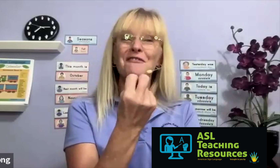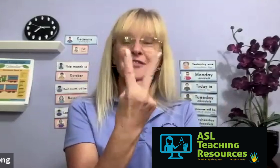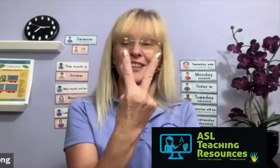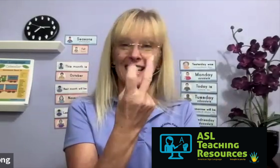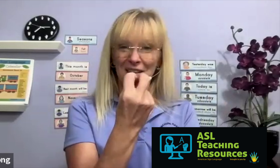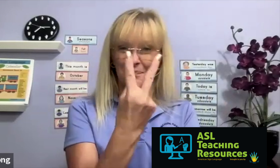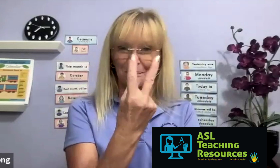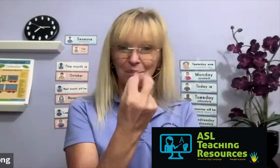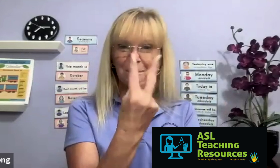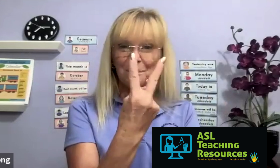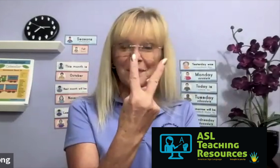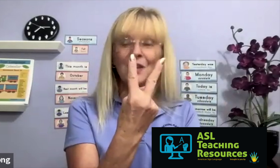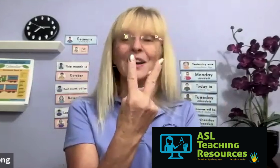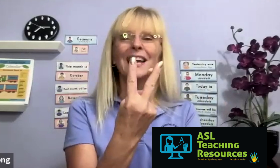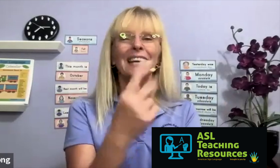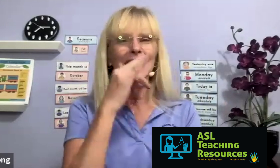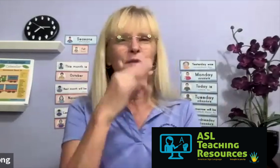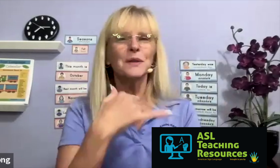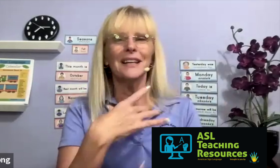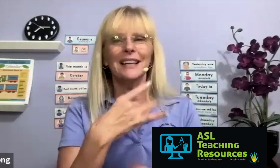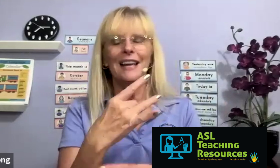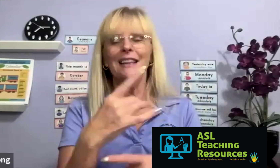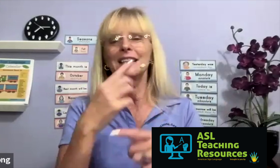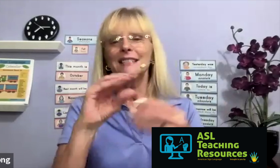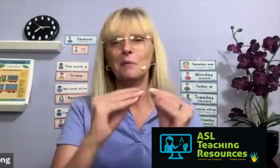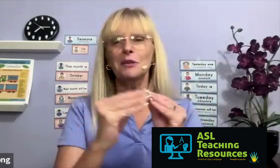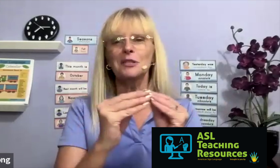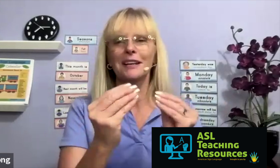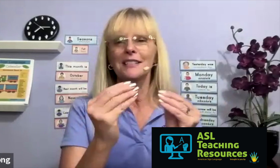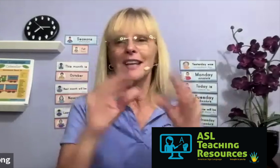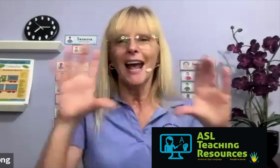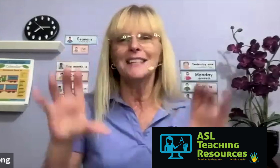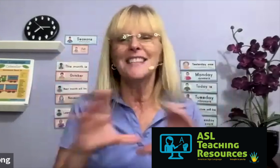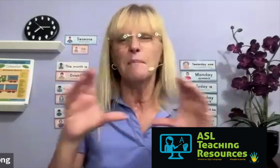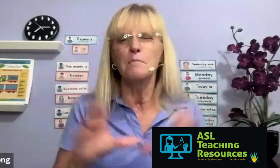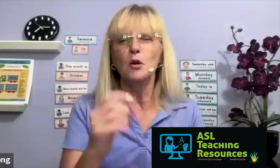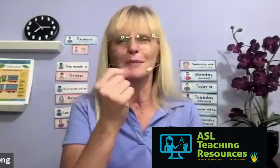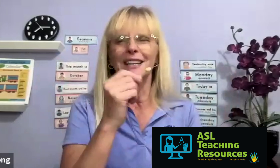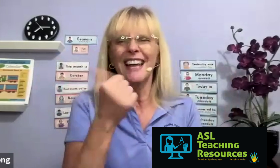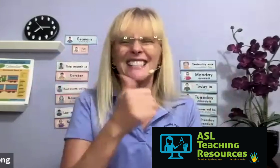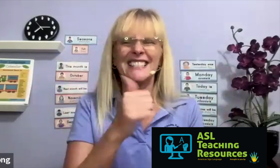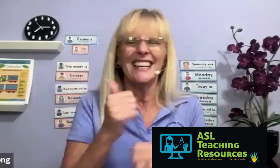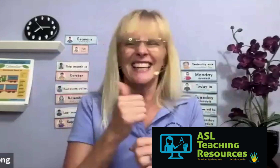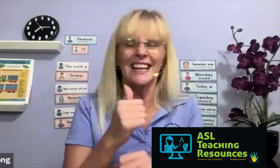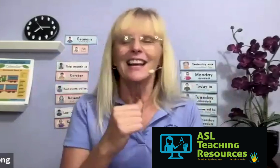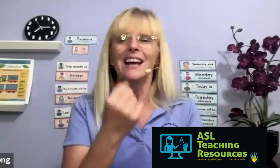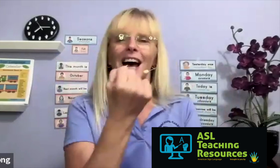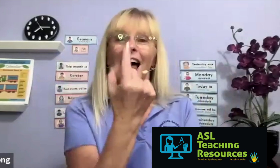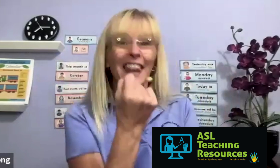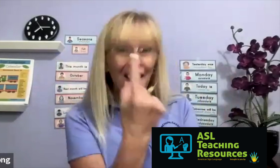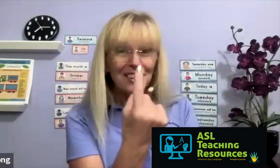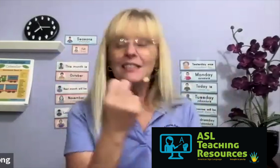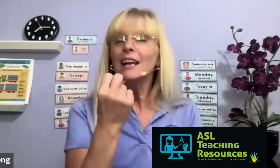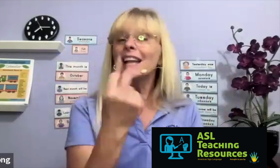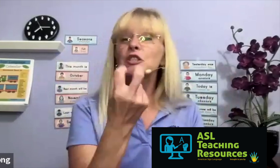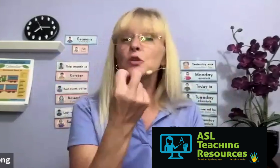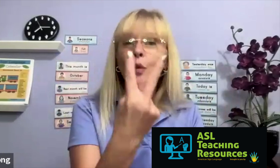flick. Okay, kids really like these numbers because it has that movement like 10, 11, and